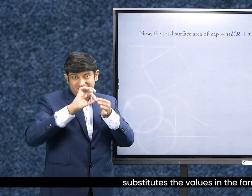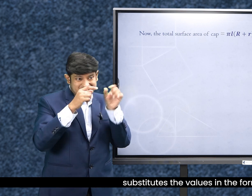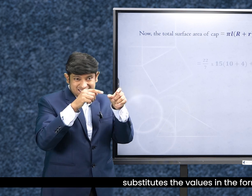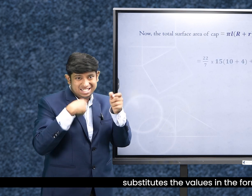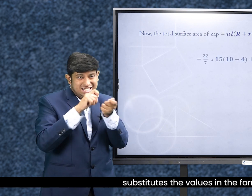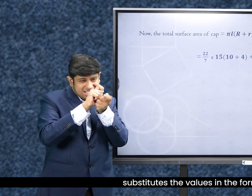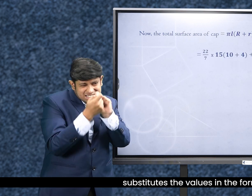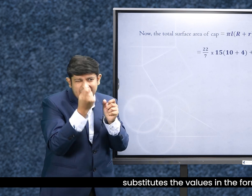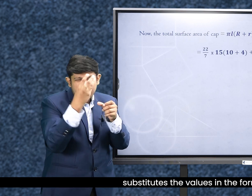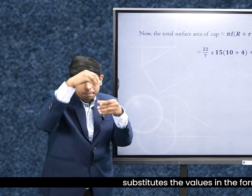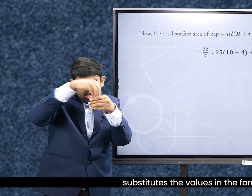Substitute the values in the formula.